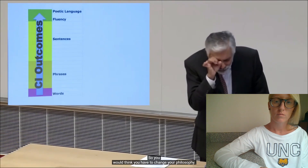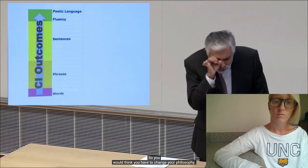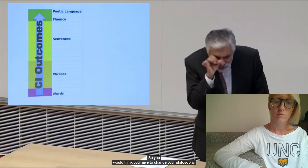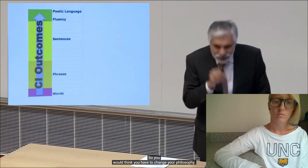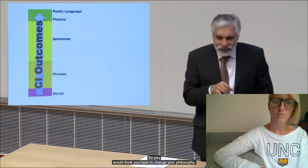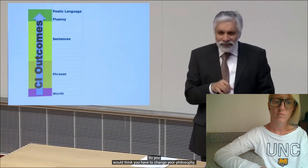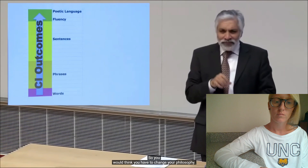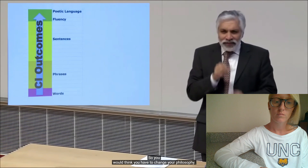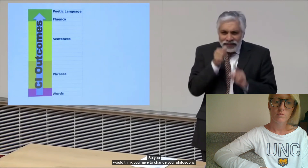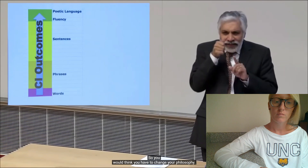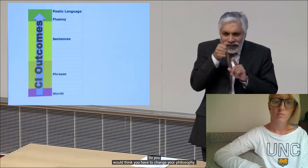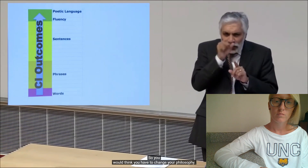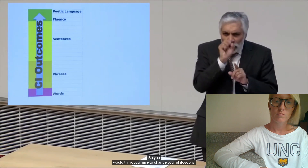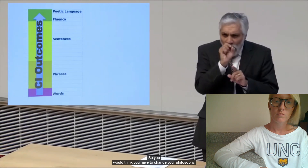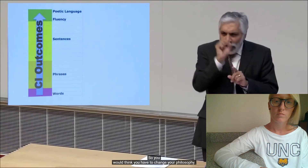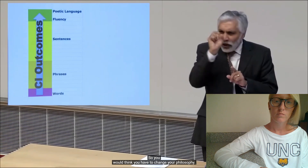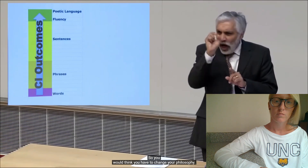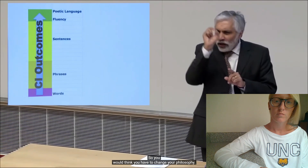philosophy.